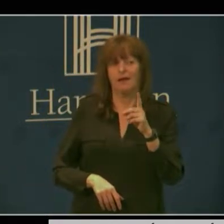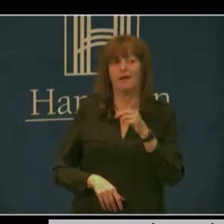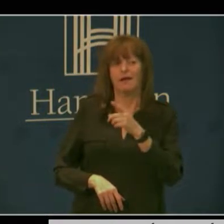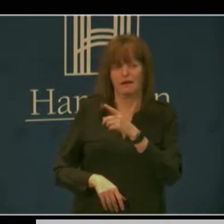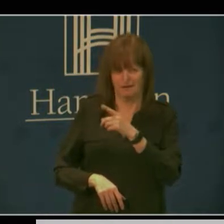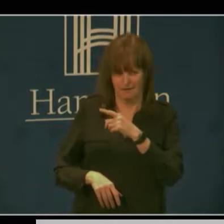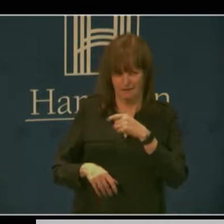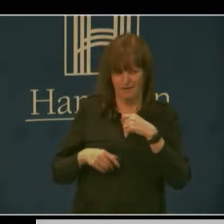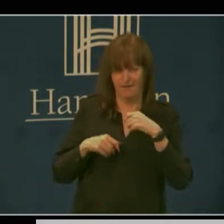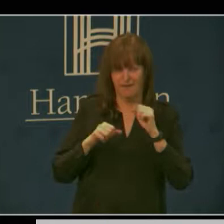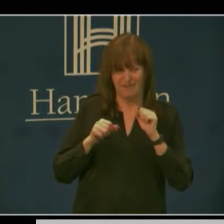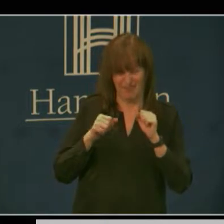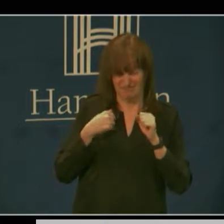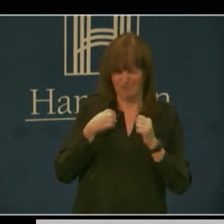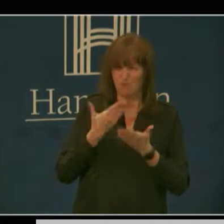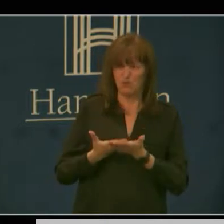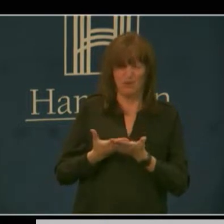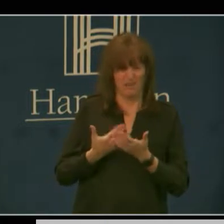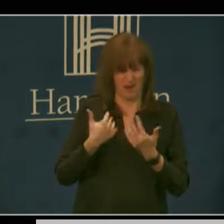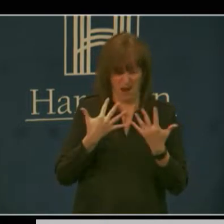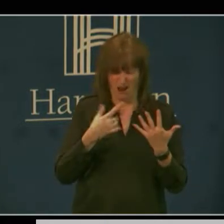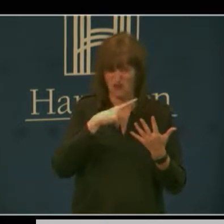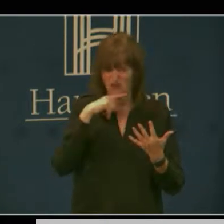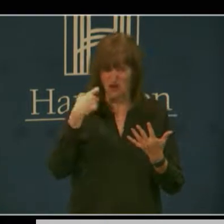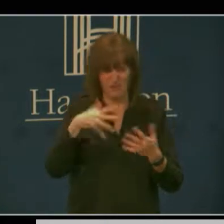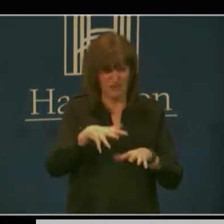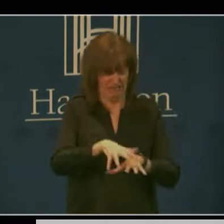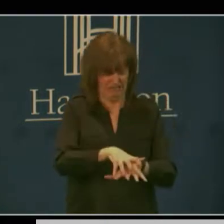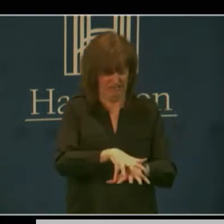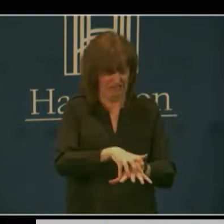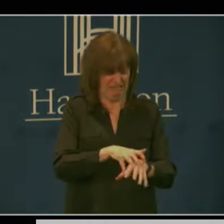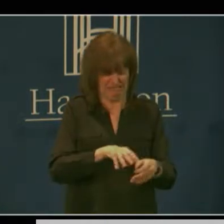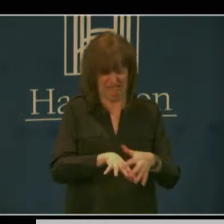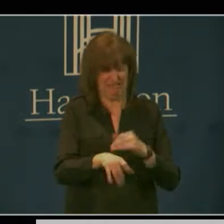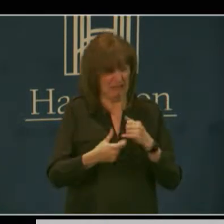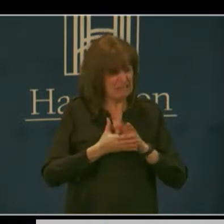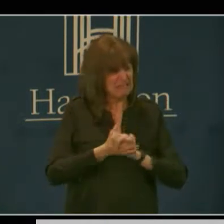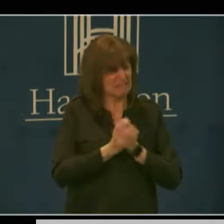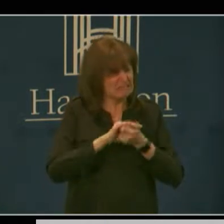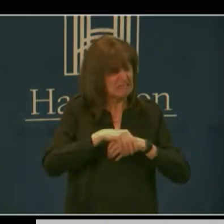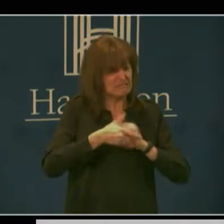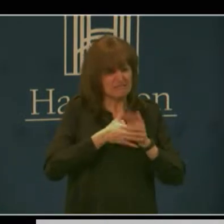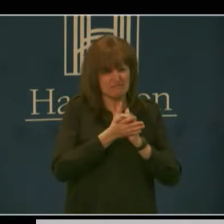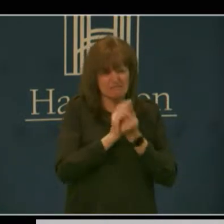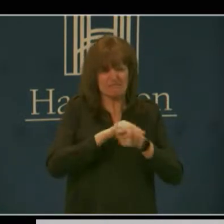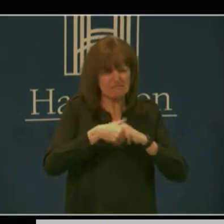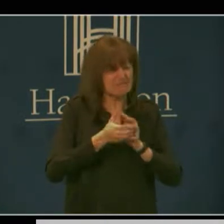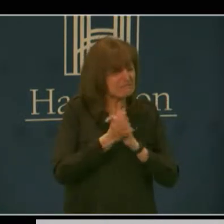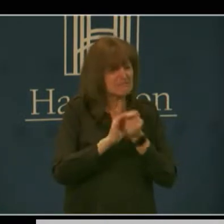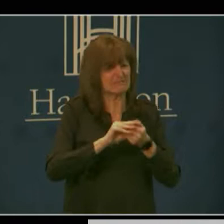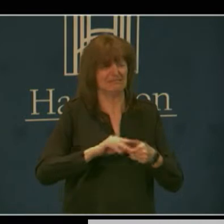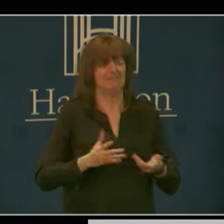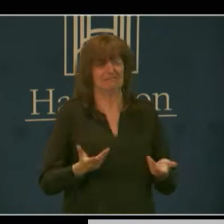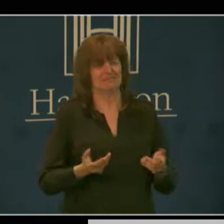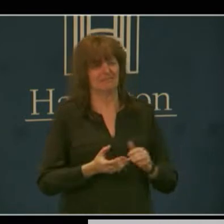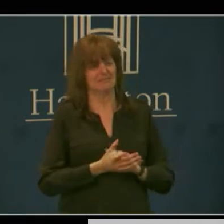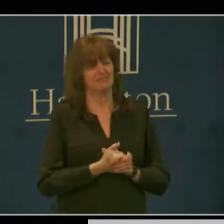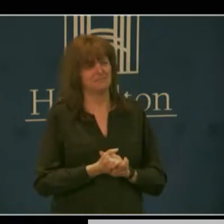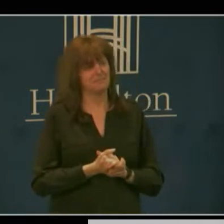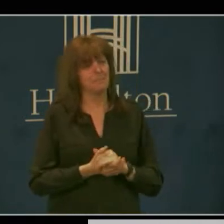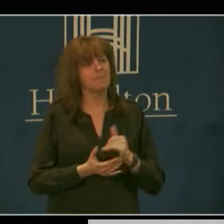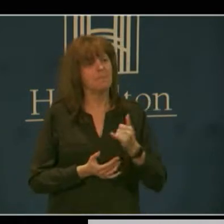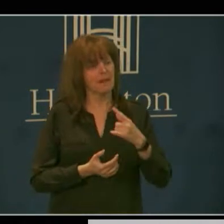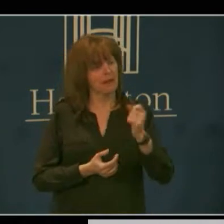understand. Paul, we're gonna come back to you now. Can the city guarantee, this is an HSR question again, can the city guarantee that